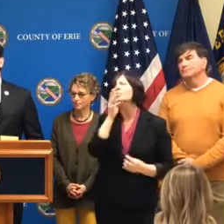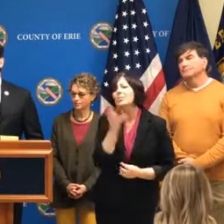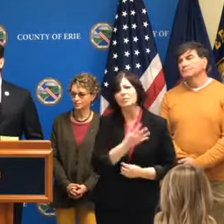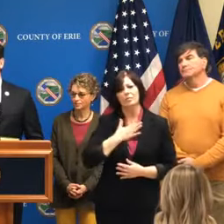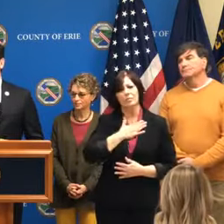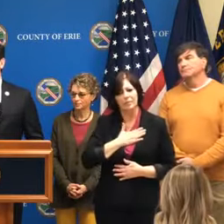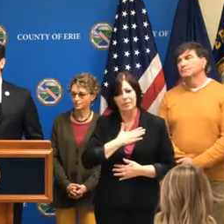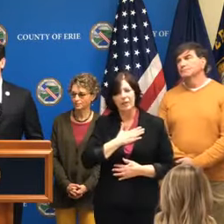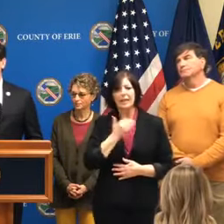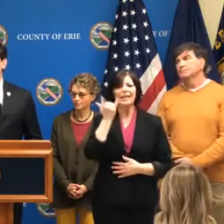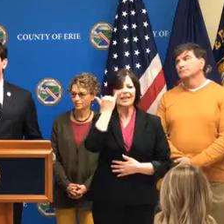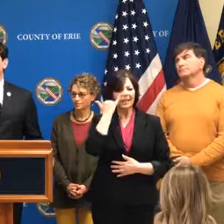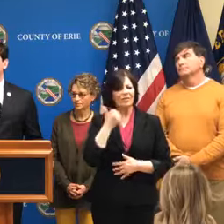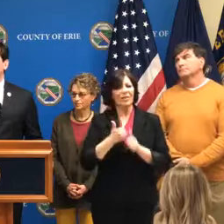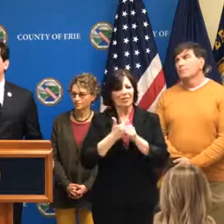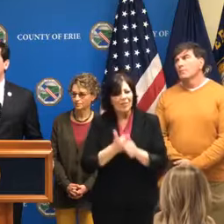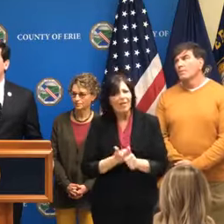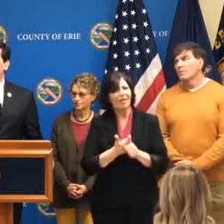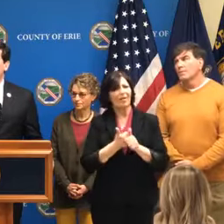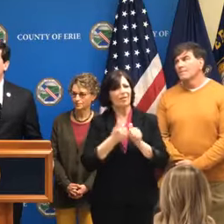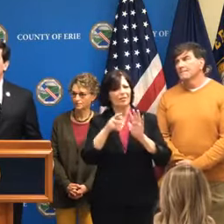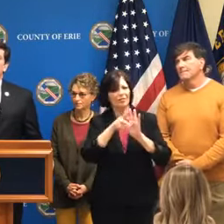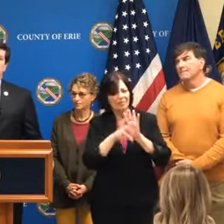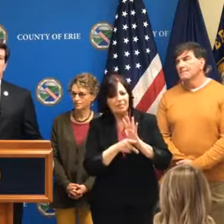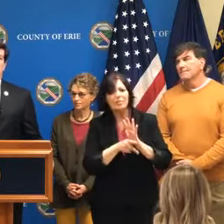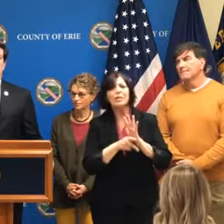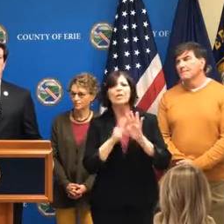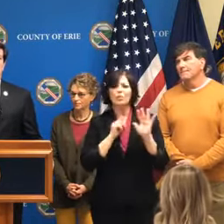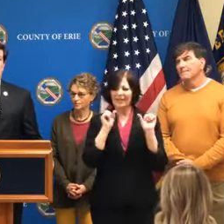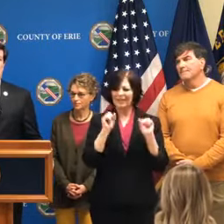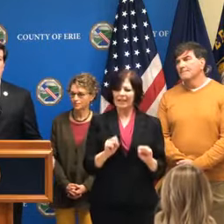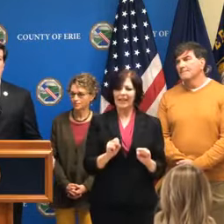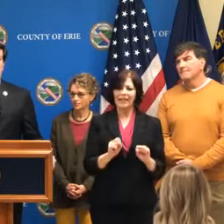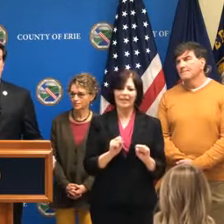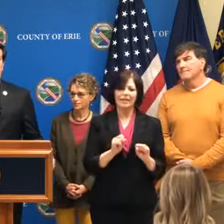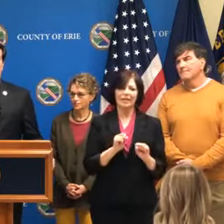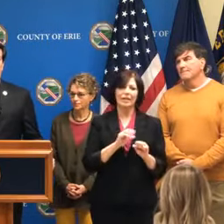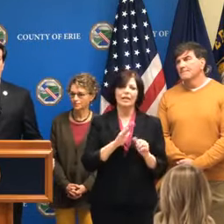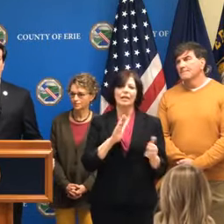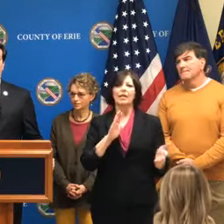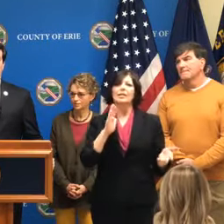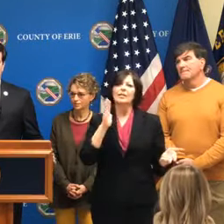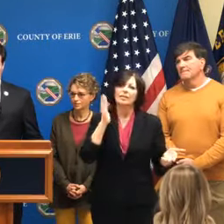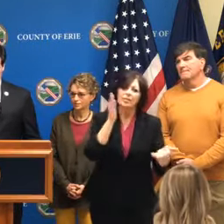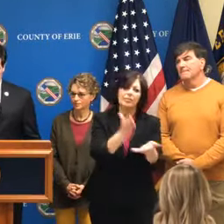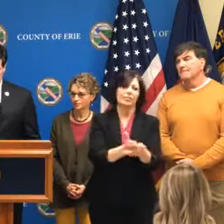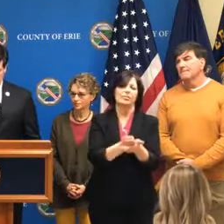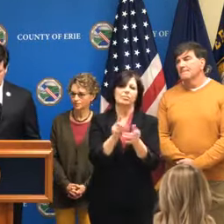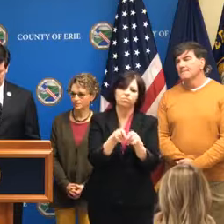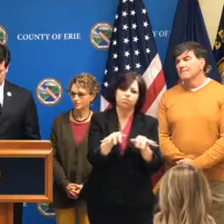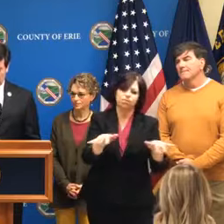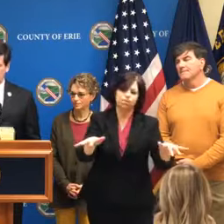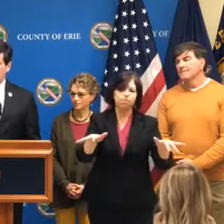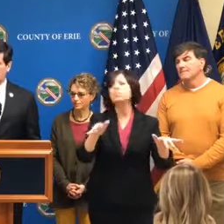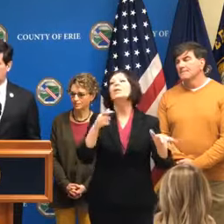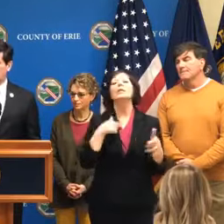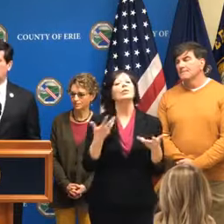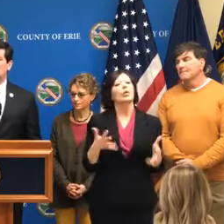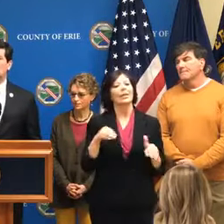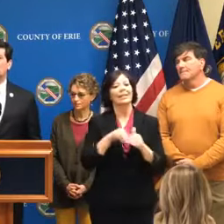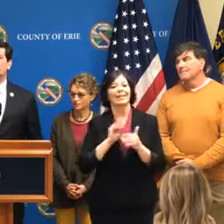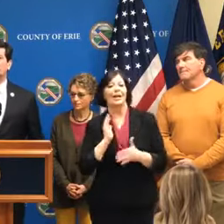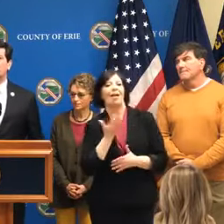we do this, if we do it properly, we'll be able to hopefully stem the tide of the coronavirus, which, as I noted, is already in